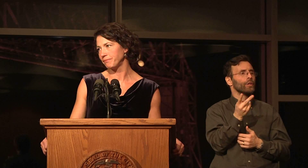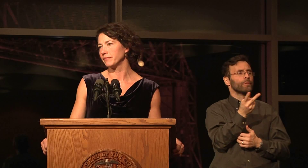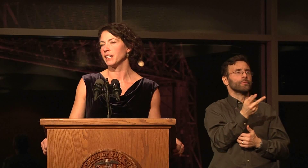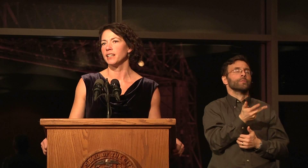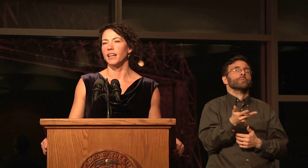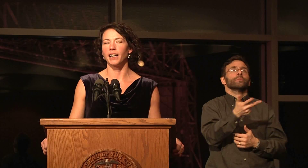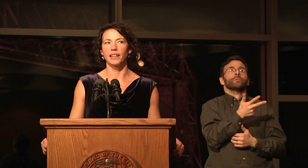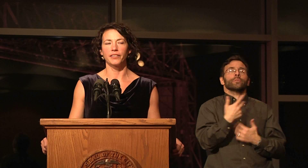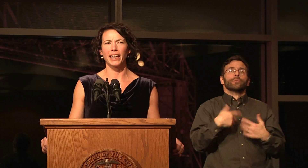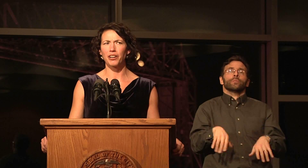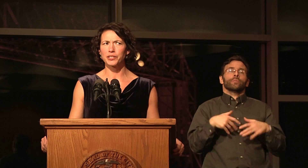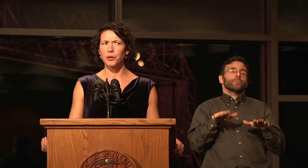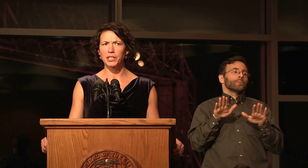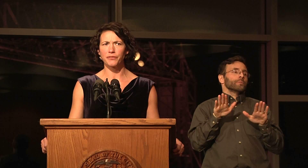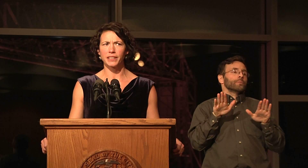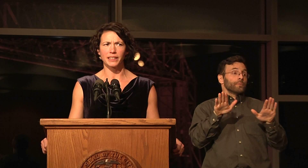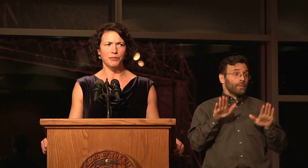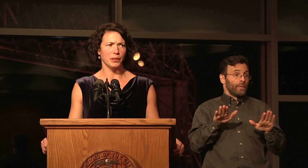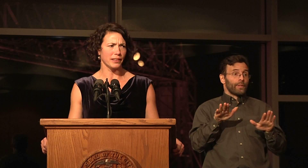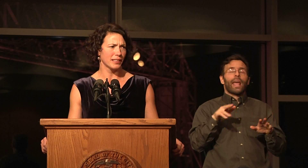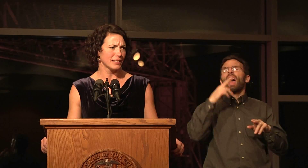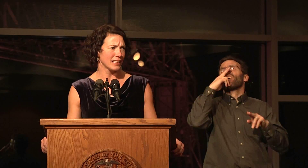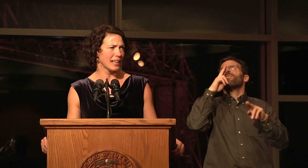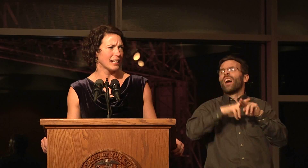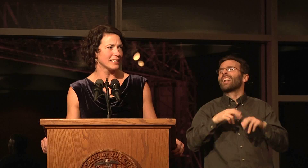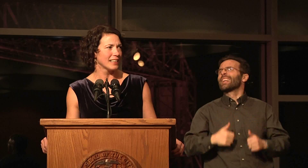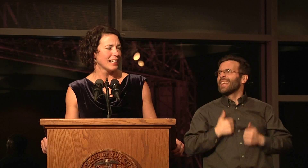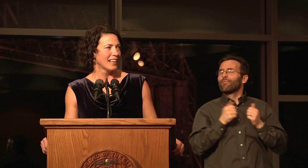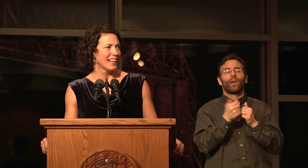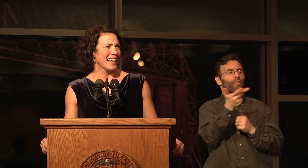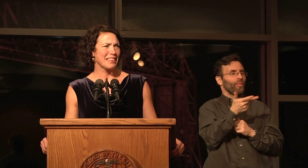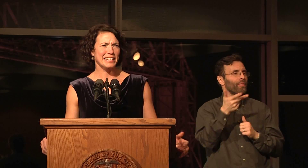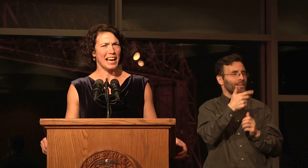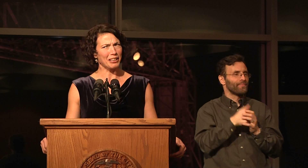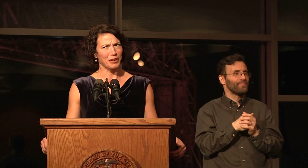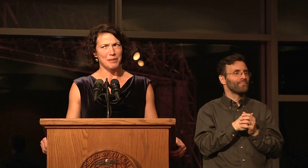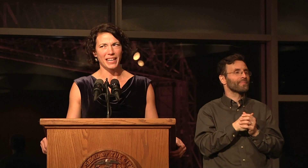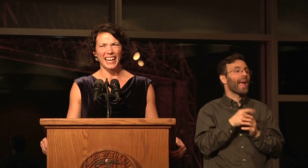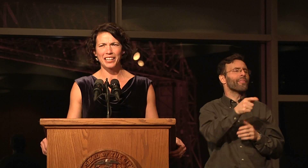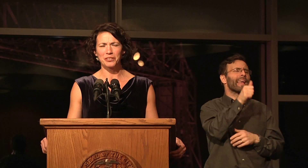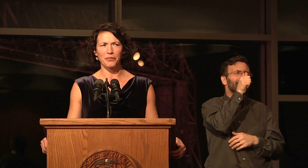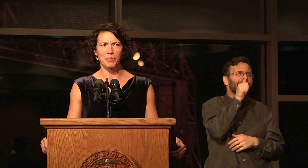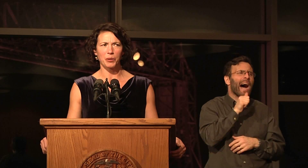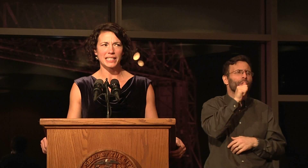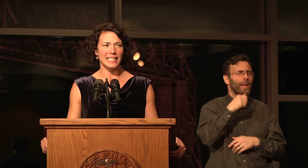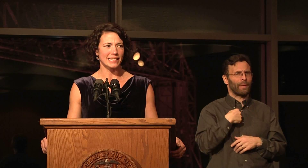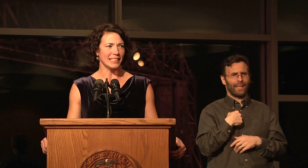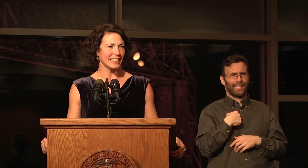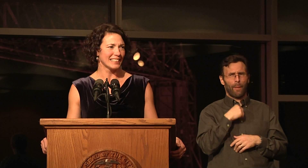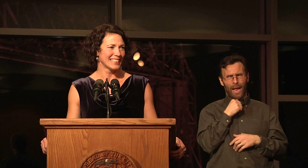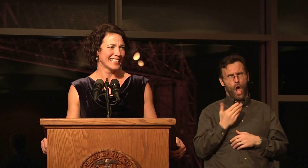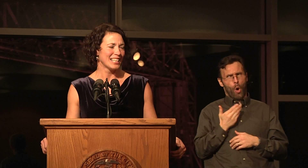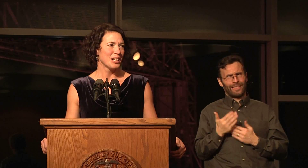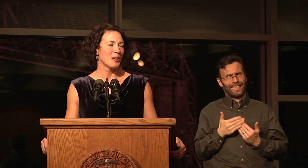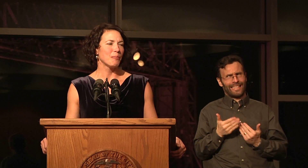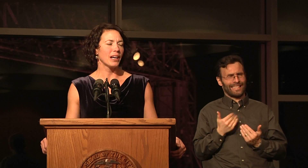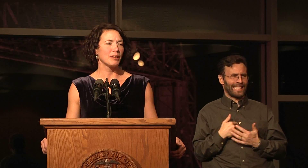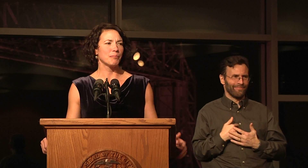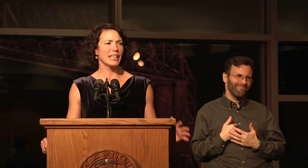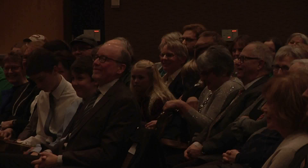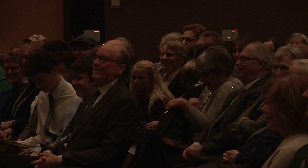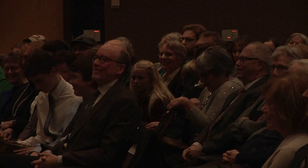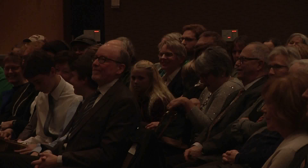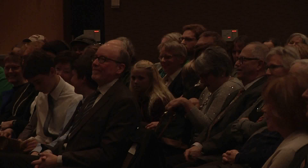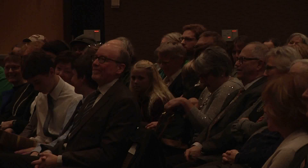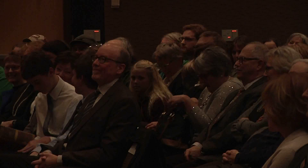extraordinary. They are so much fun to live with, and they tolerate me, and I don't know if I'm always easy,